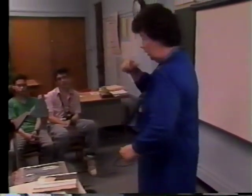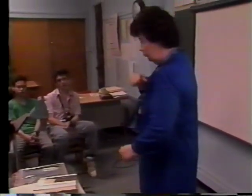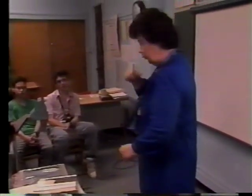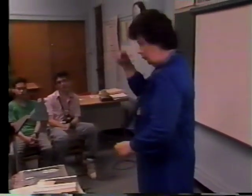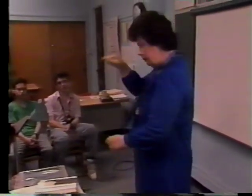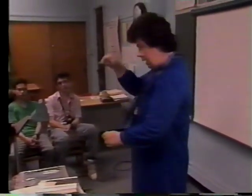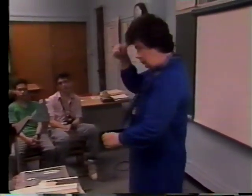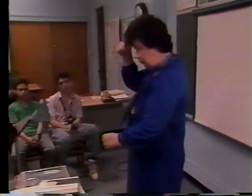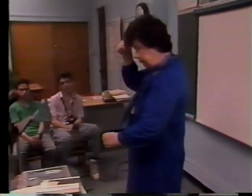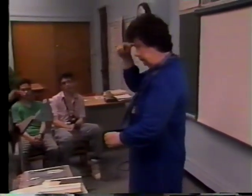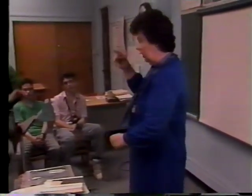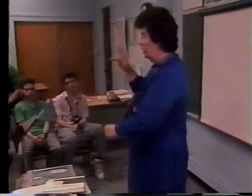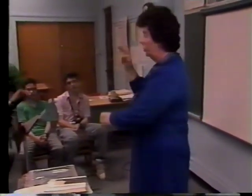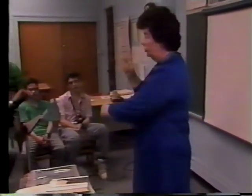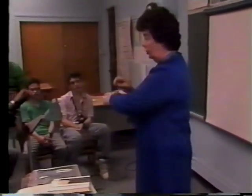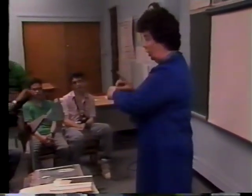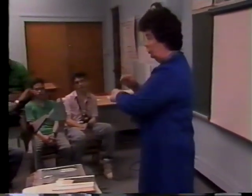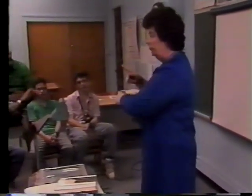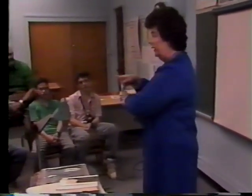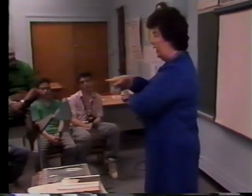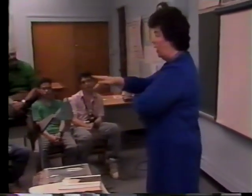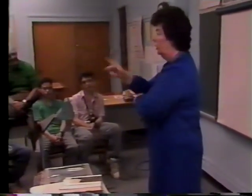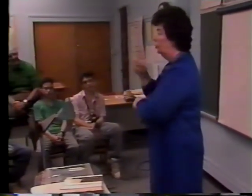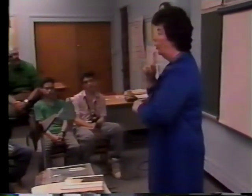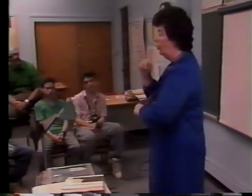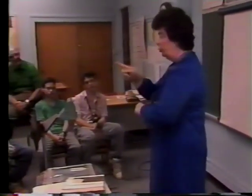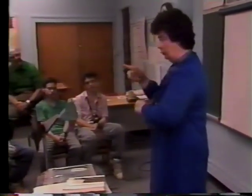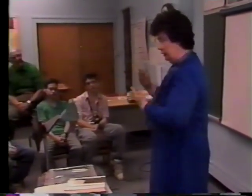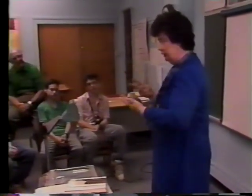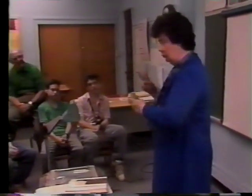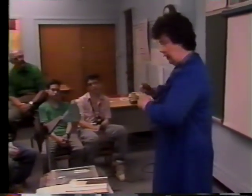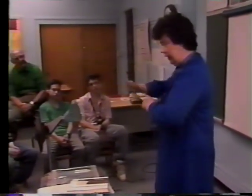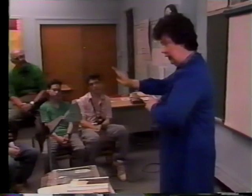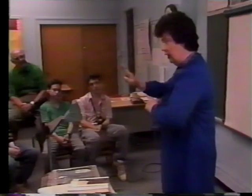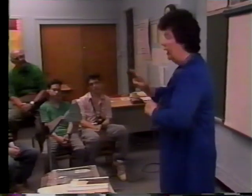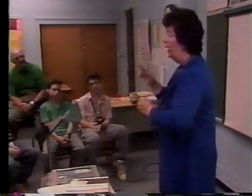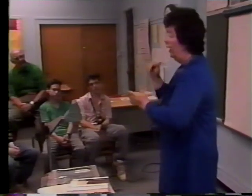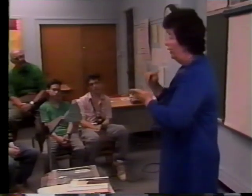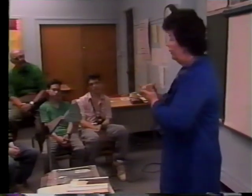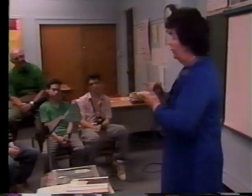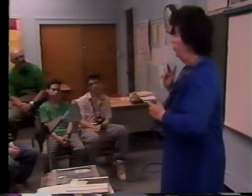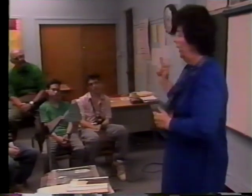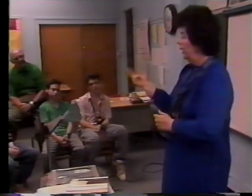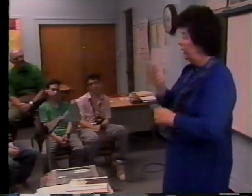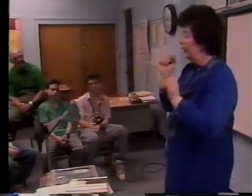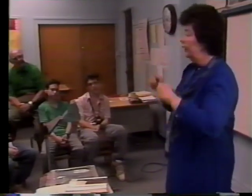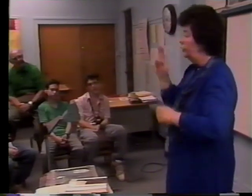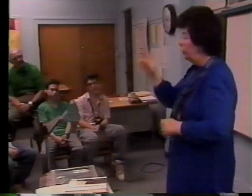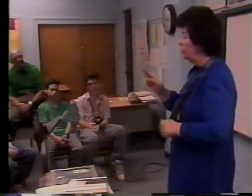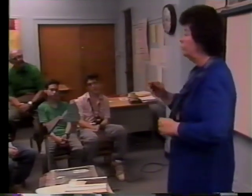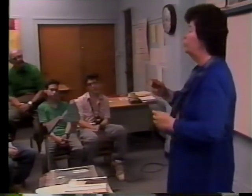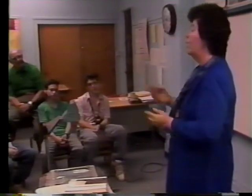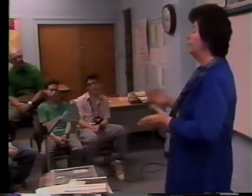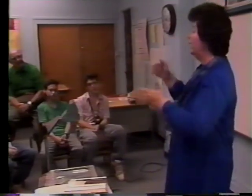You remember, Dr. Panara told you this week that we can use